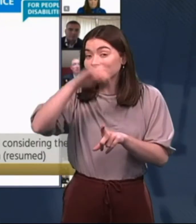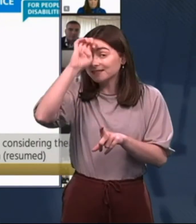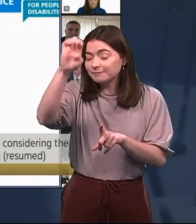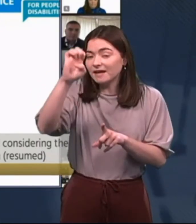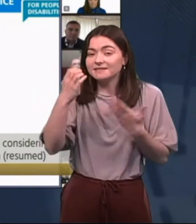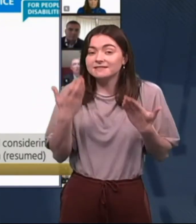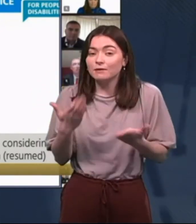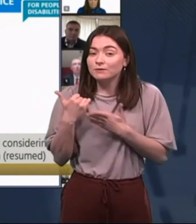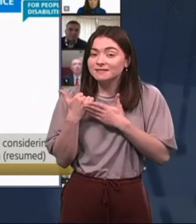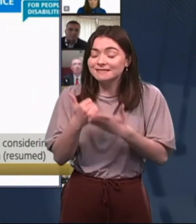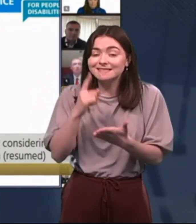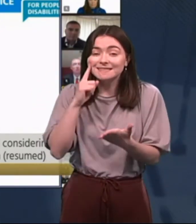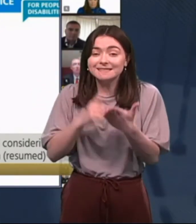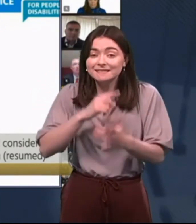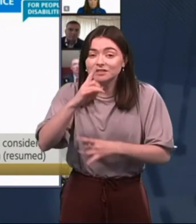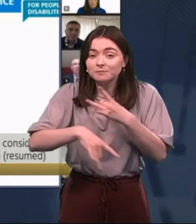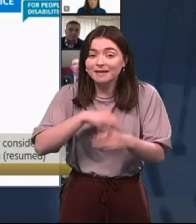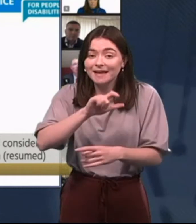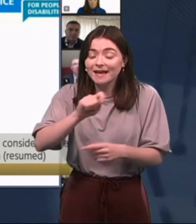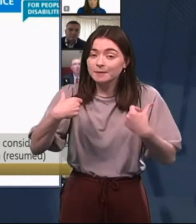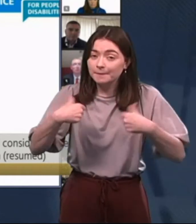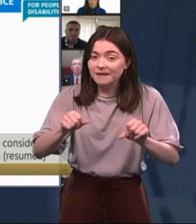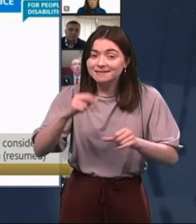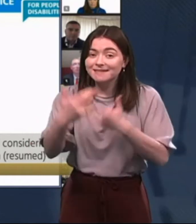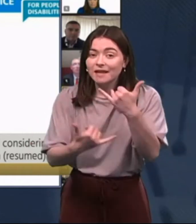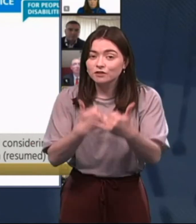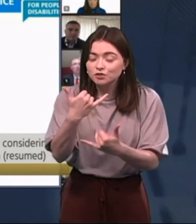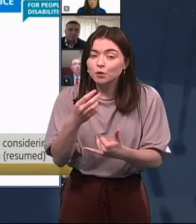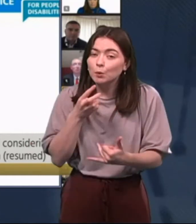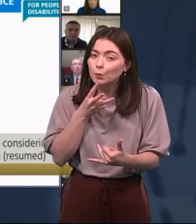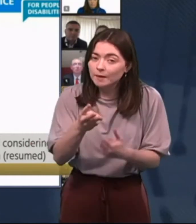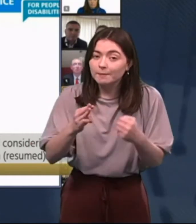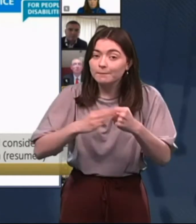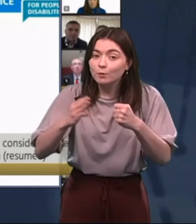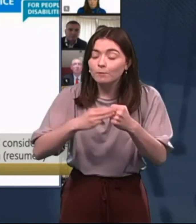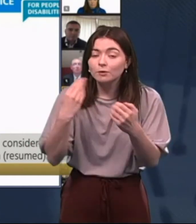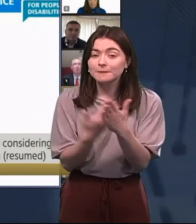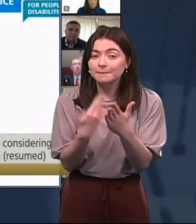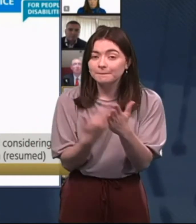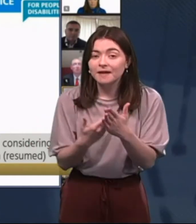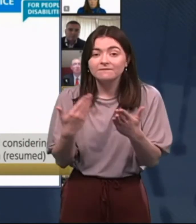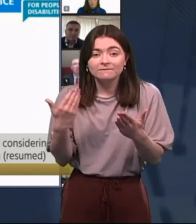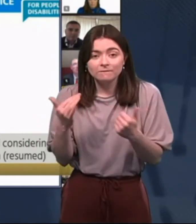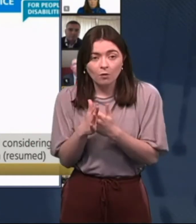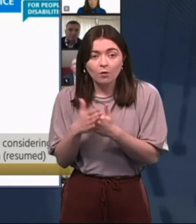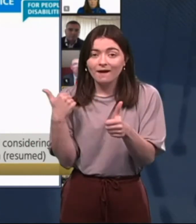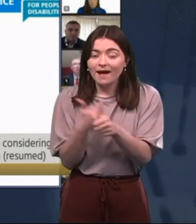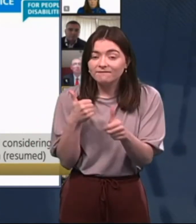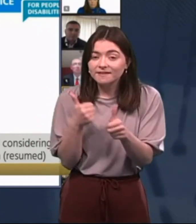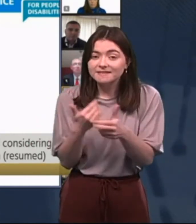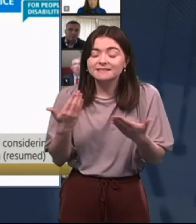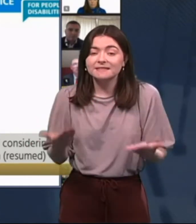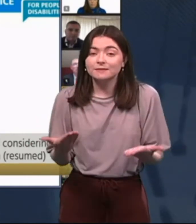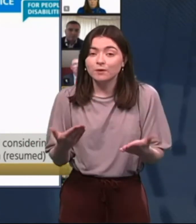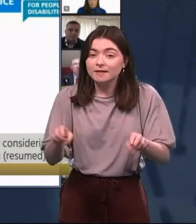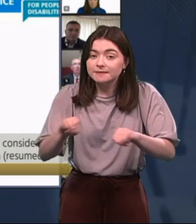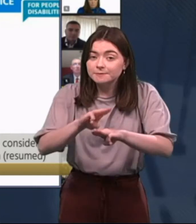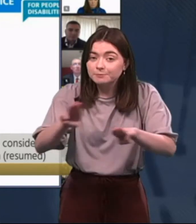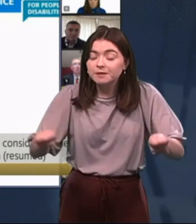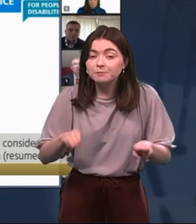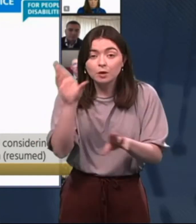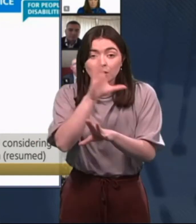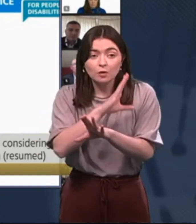when the Assisted Decision Making Act is commenced next year, that there will be an increased demand for advocacy there, as well as people seek